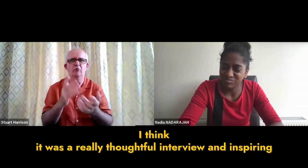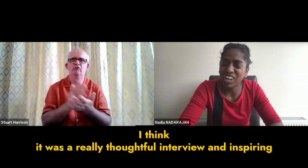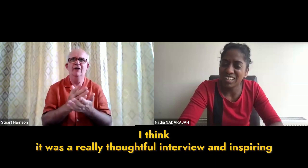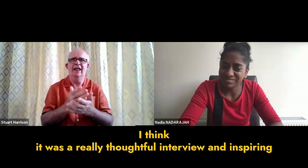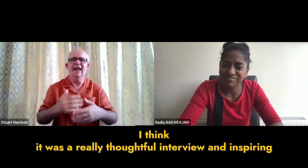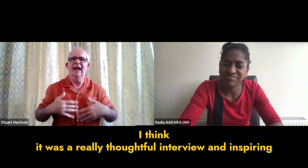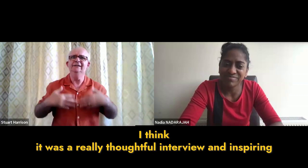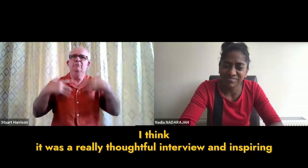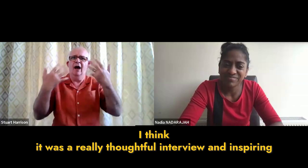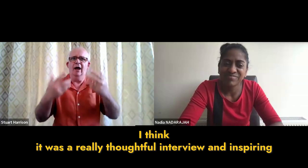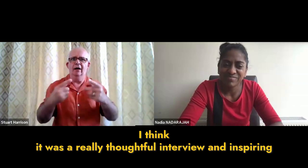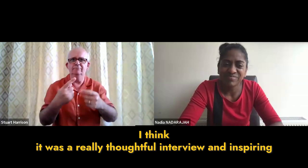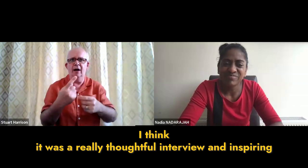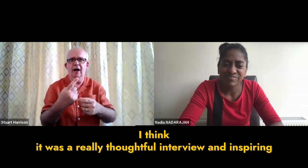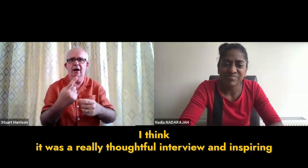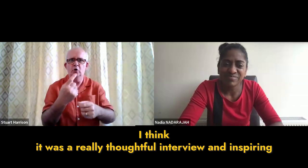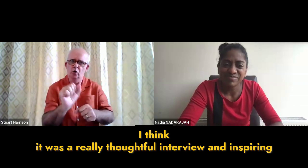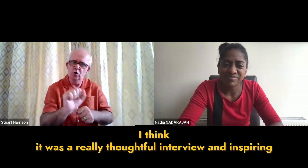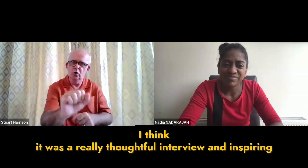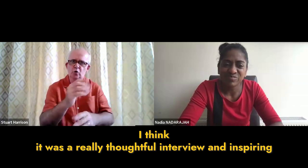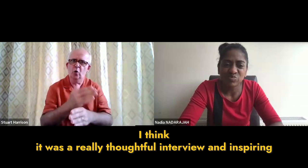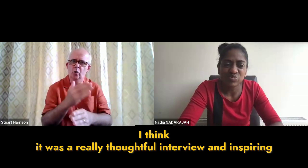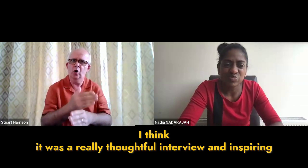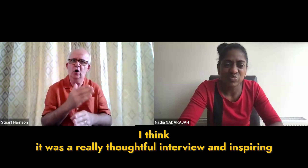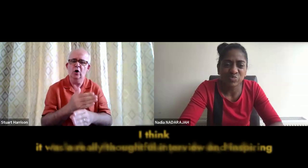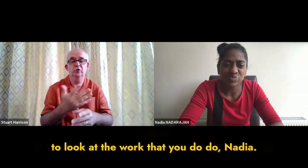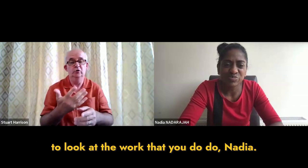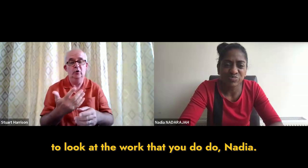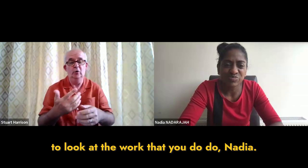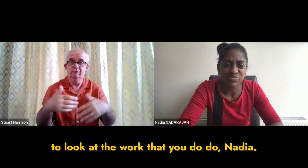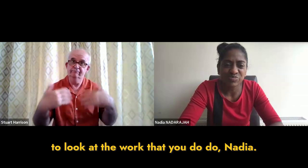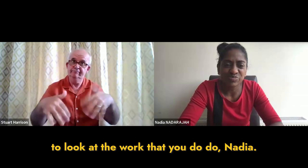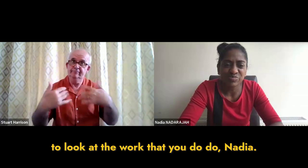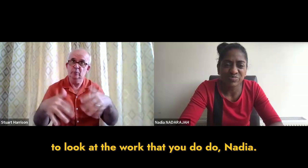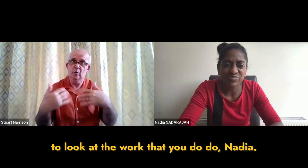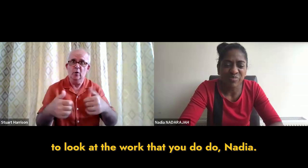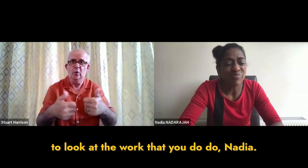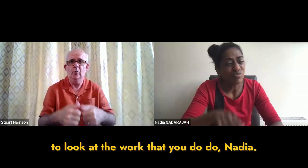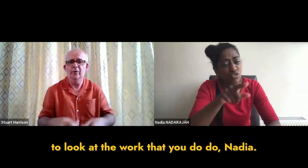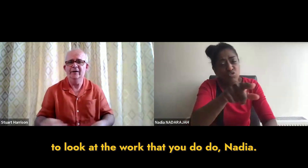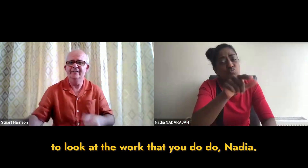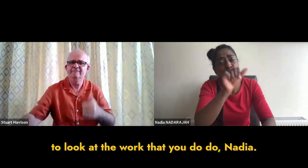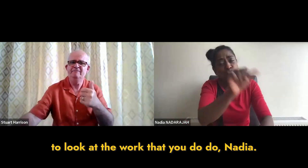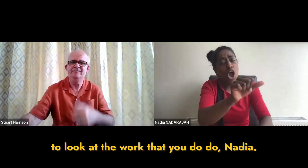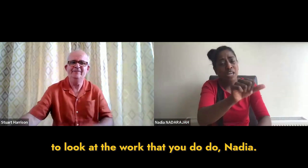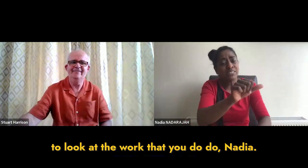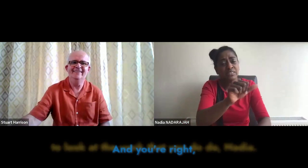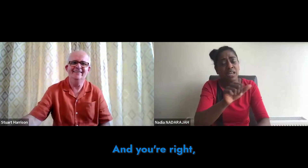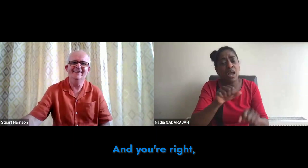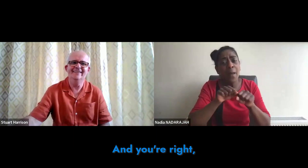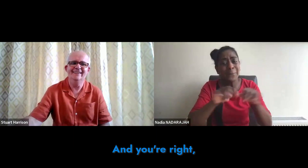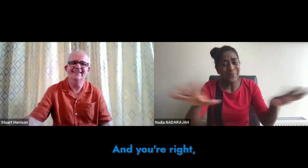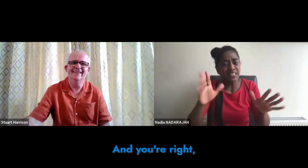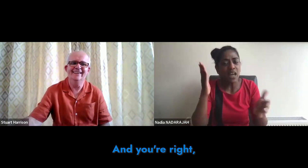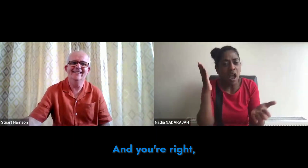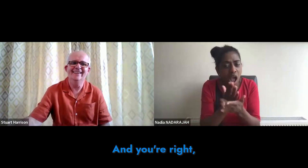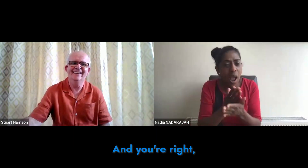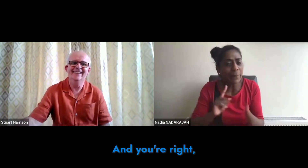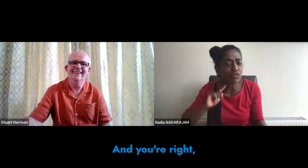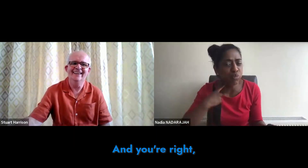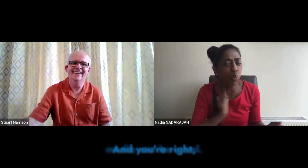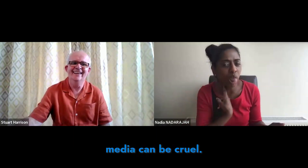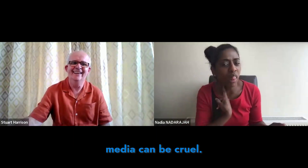really thoughtful interview and inspiring to look at, the work that you do, Nadia. And you're